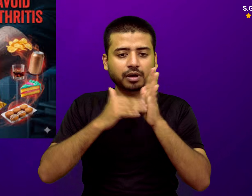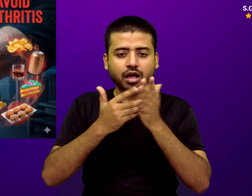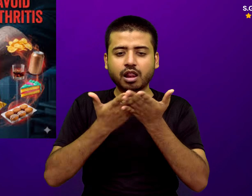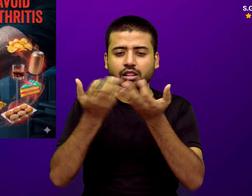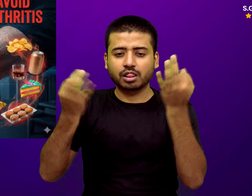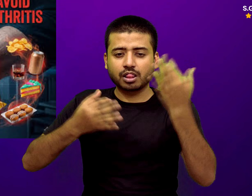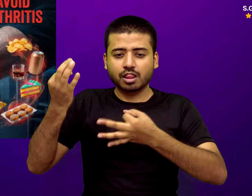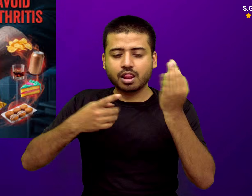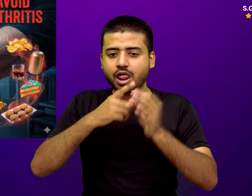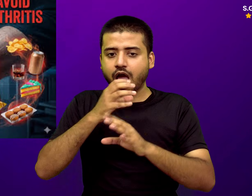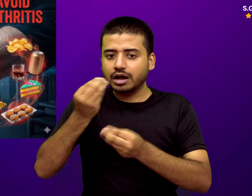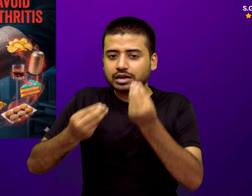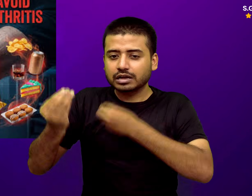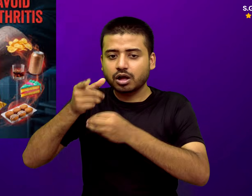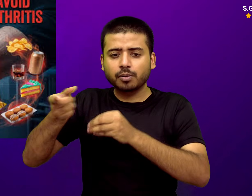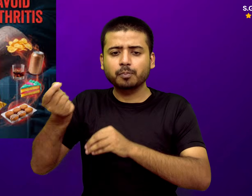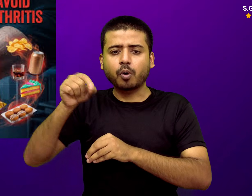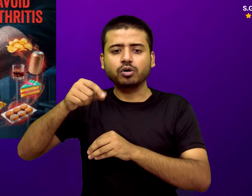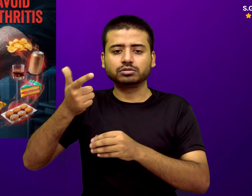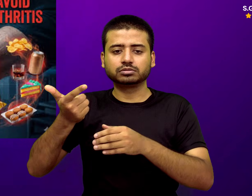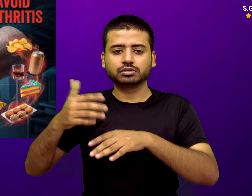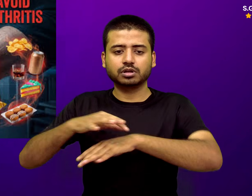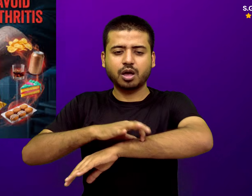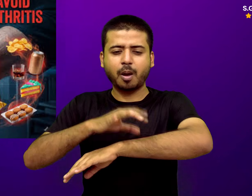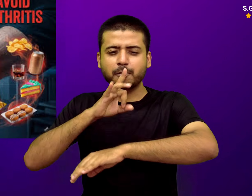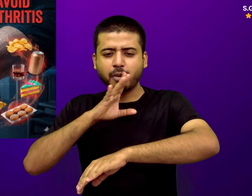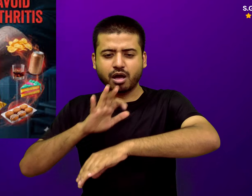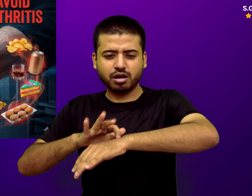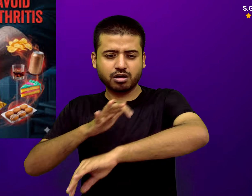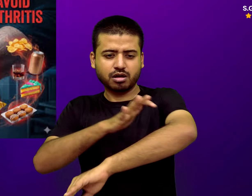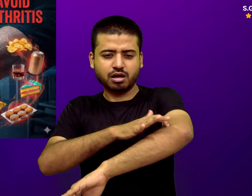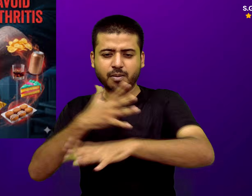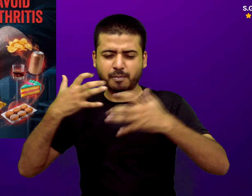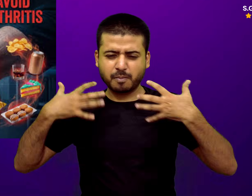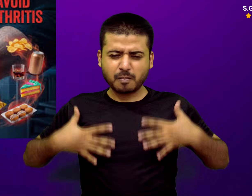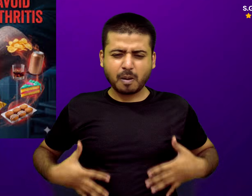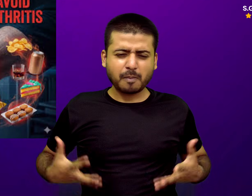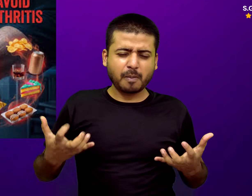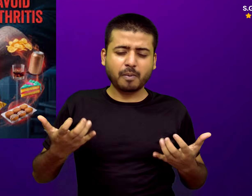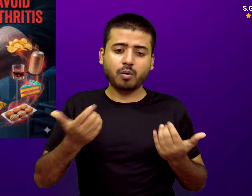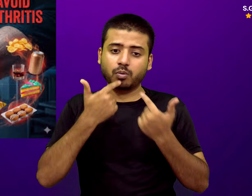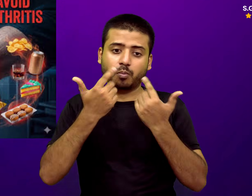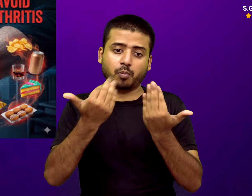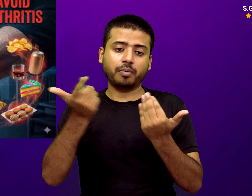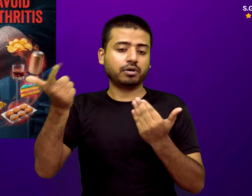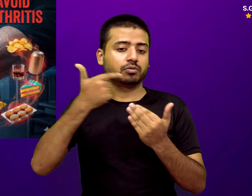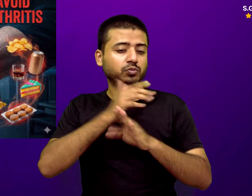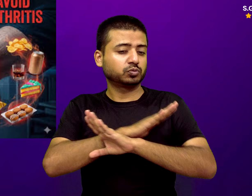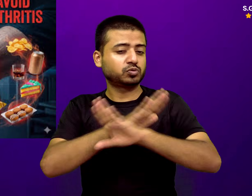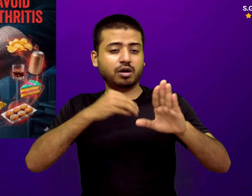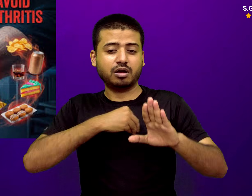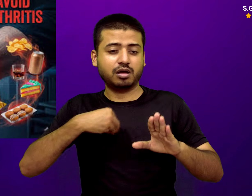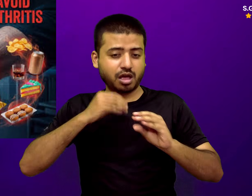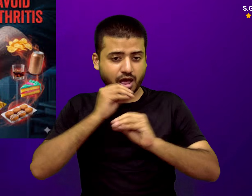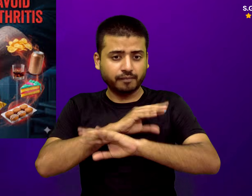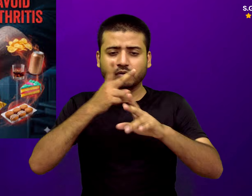like osteoarthritis and rheumatoid arthritis. Understanding how certain foods fuel this fire and how other foods extinguish